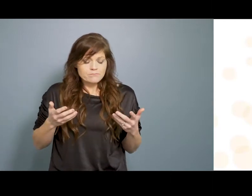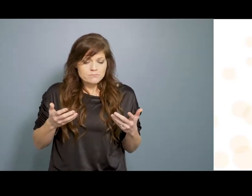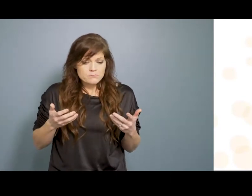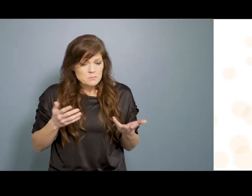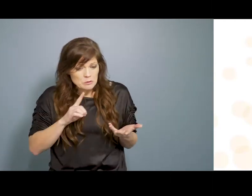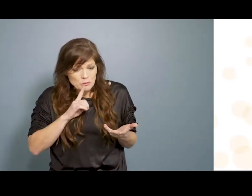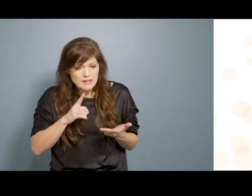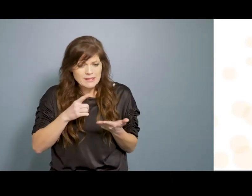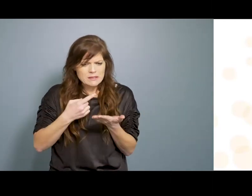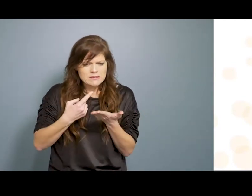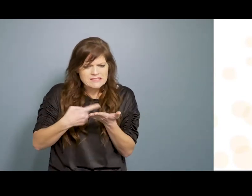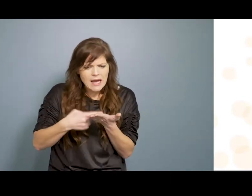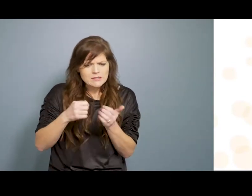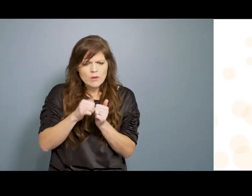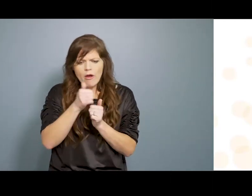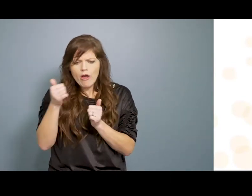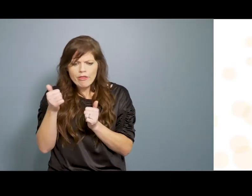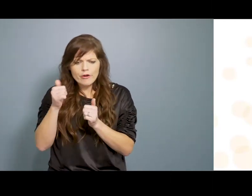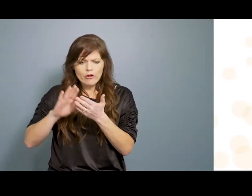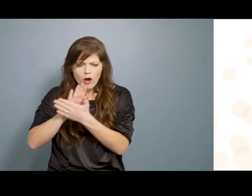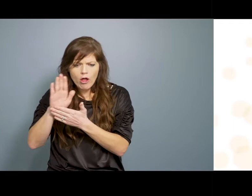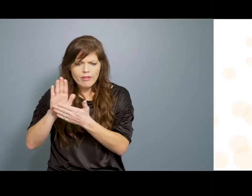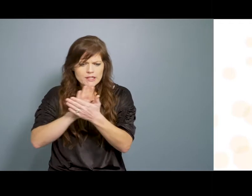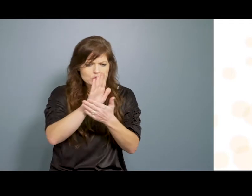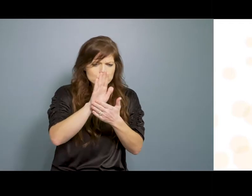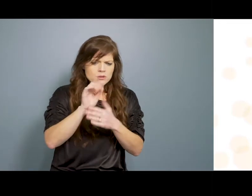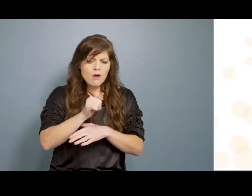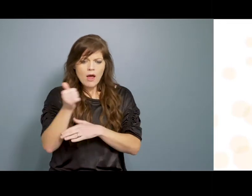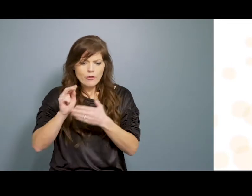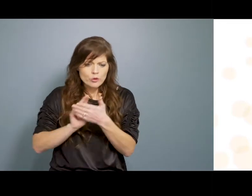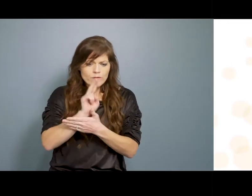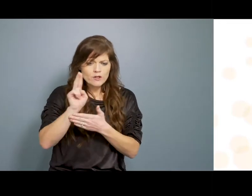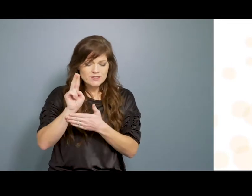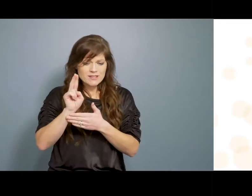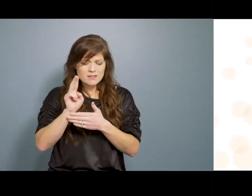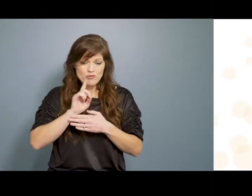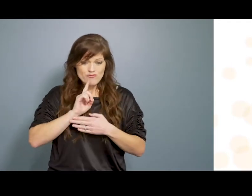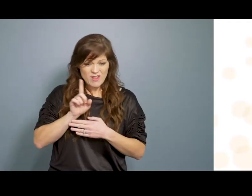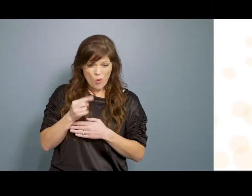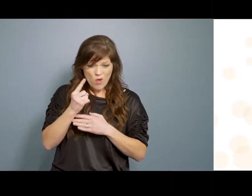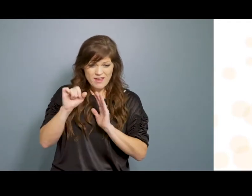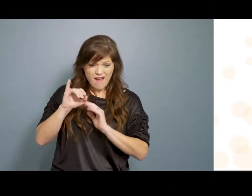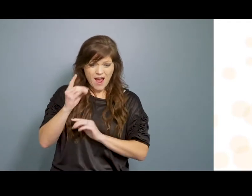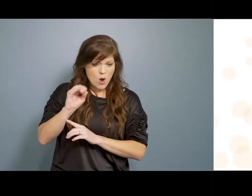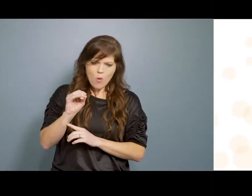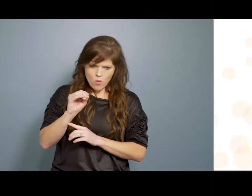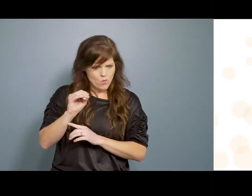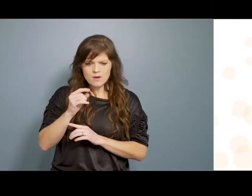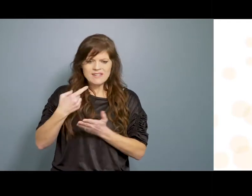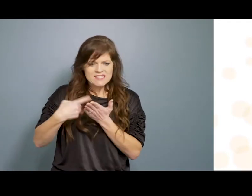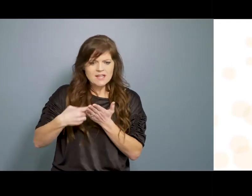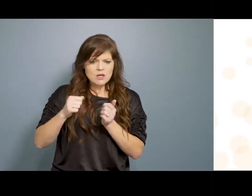In talking to other colleges and universities, and literally at the national level, we may actually be looking in the next several years